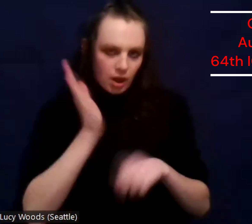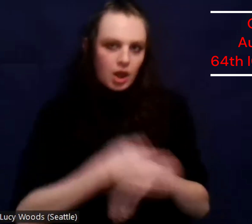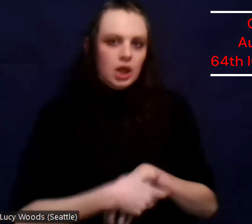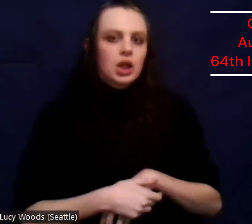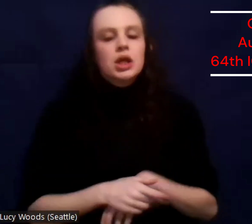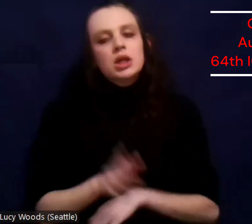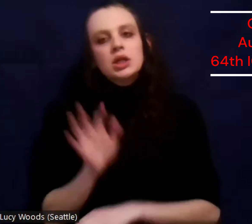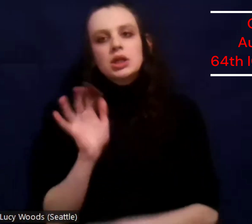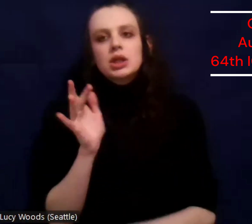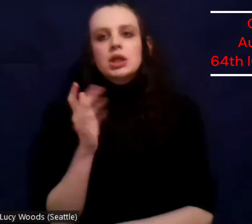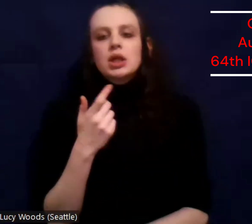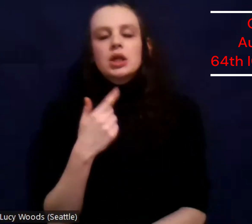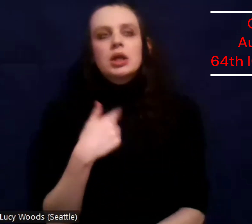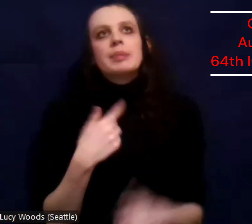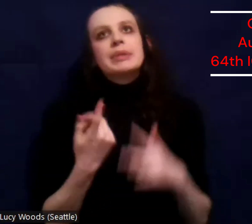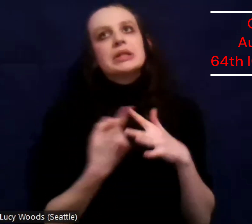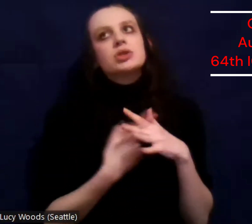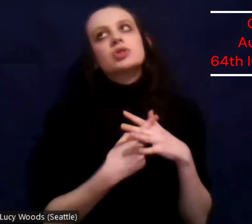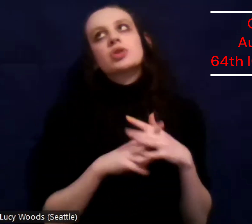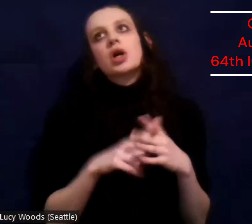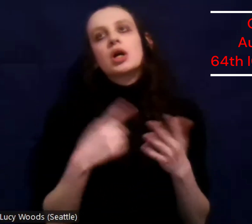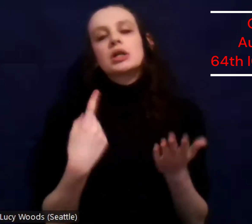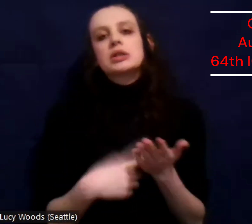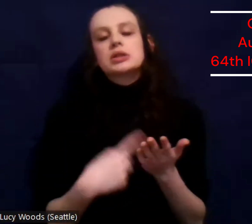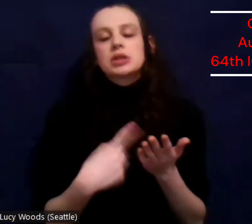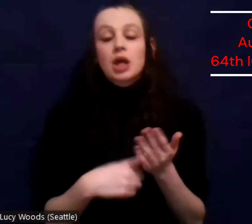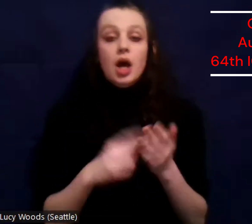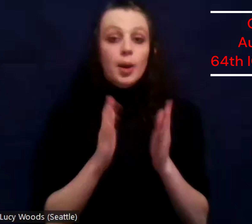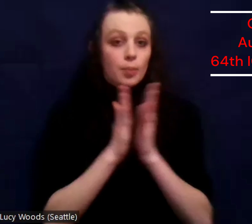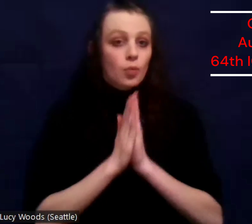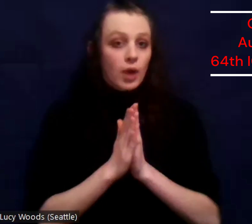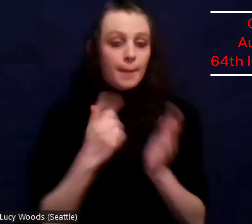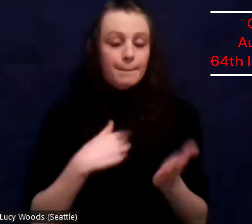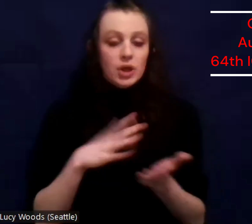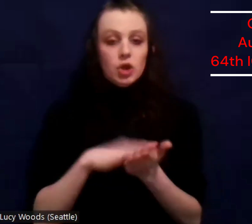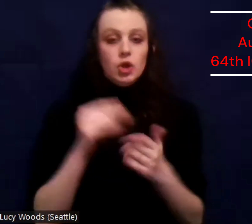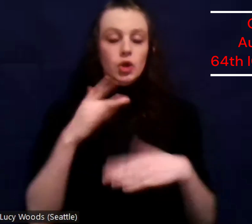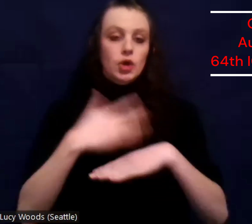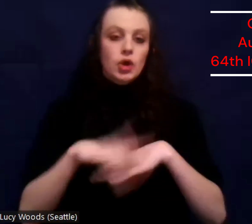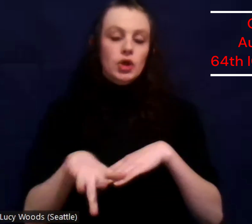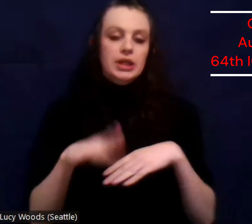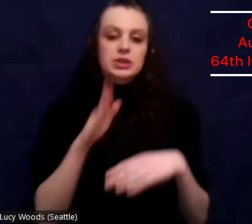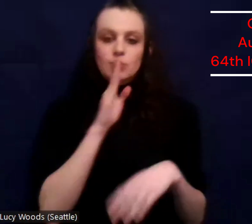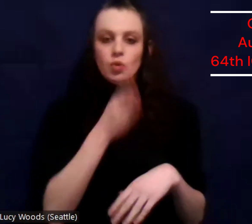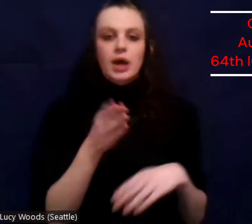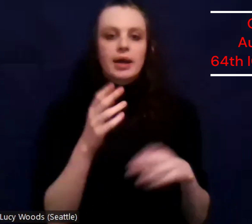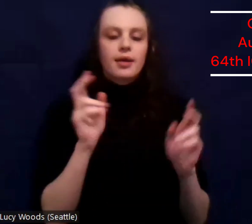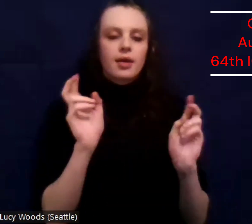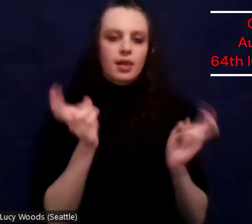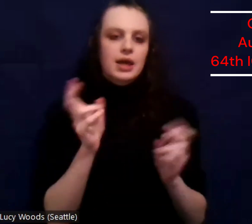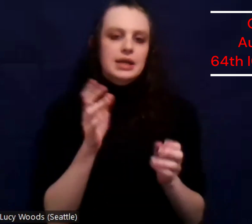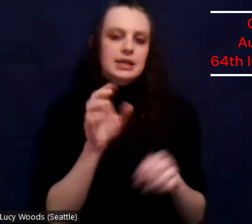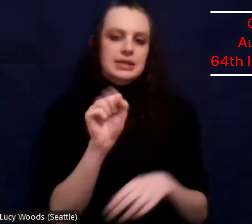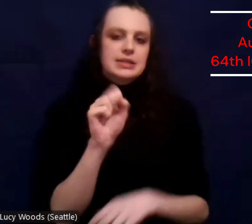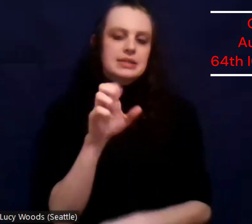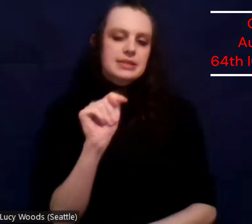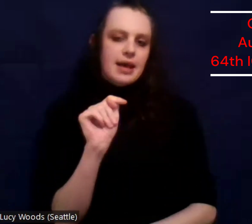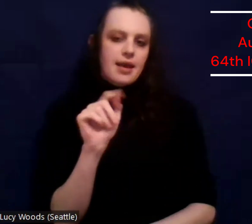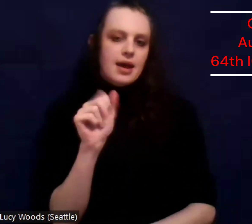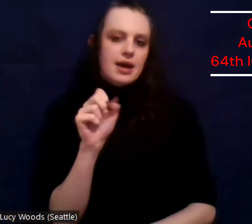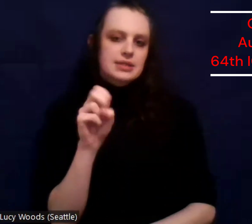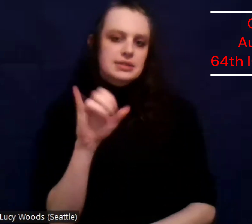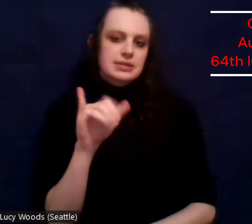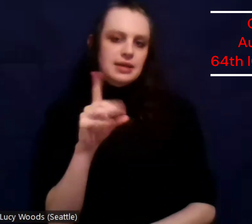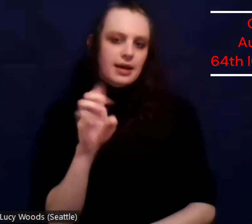So I'm going to start with a prayer that I learned in early sobriety called the set aside prayer, and just do